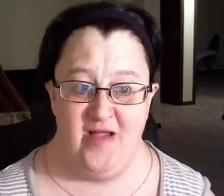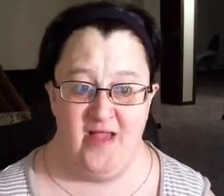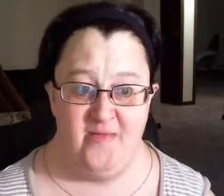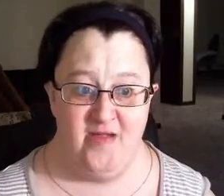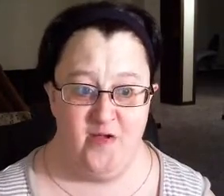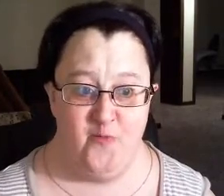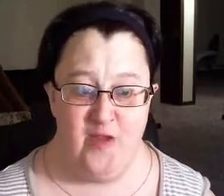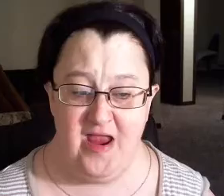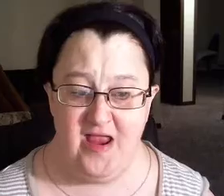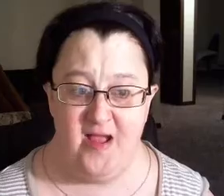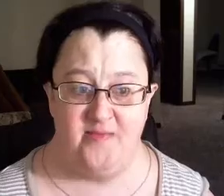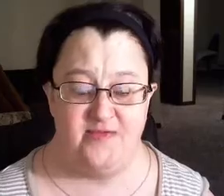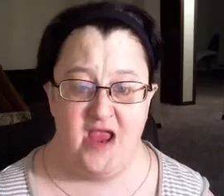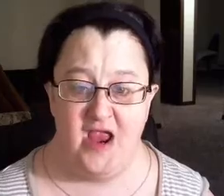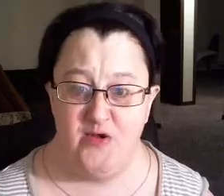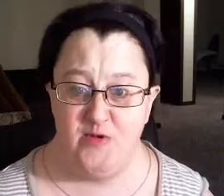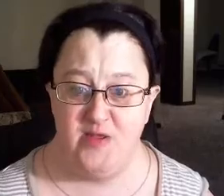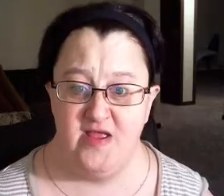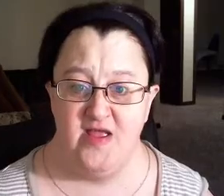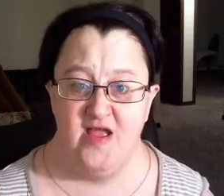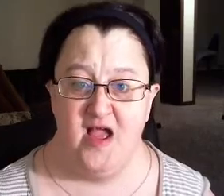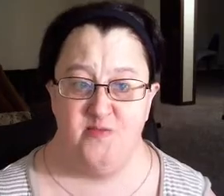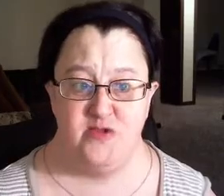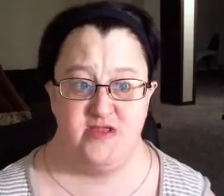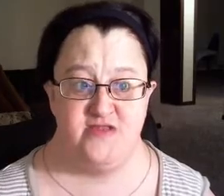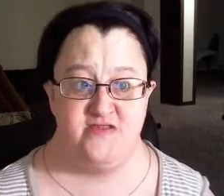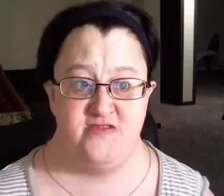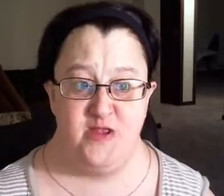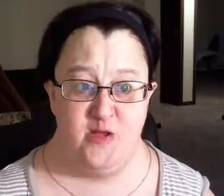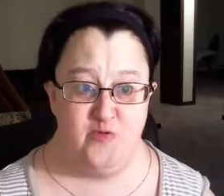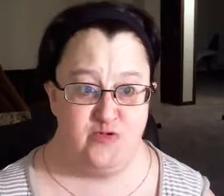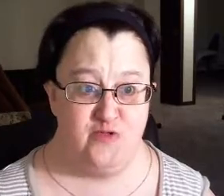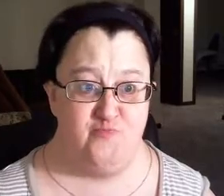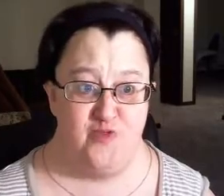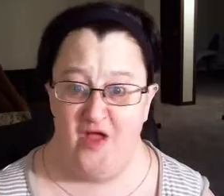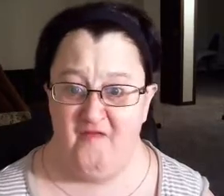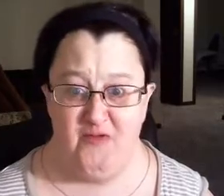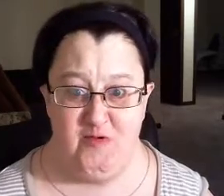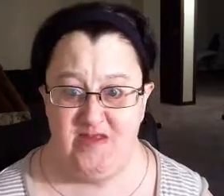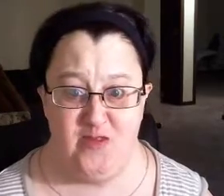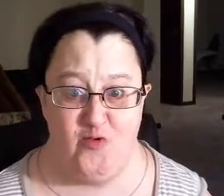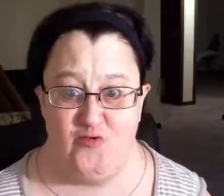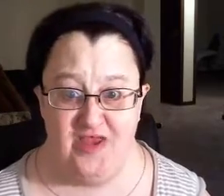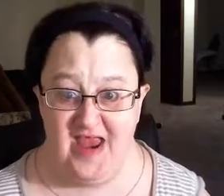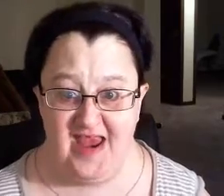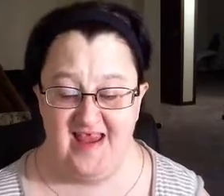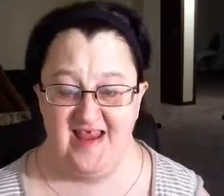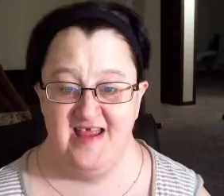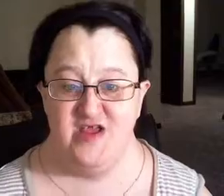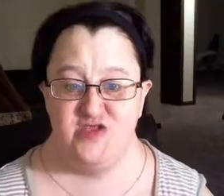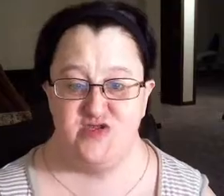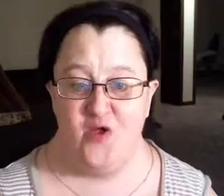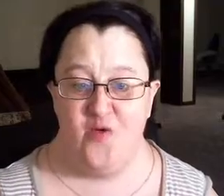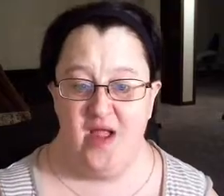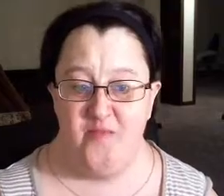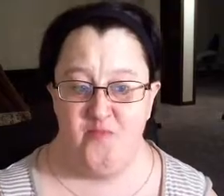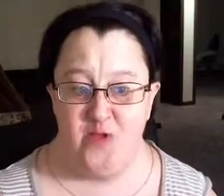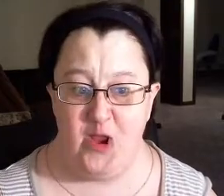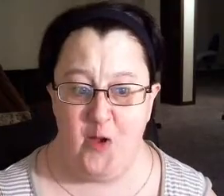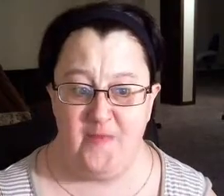i'm uh weak i'm tired i'm just you know it's just blah for the rest of the whole day so i'm really hoping